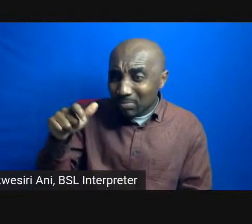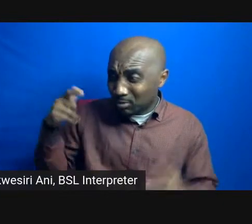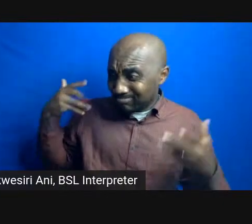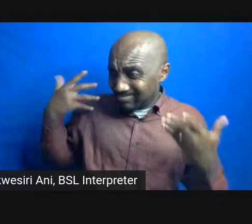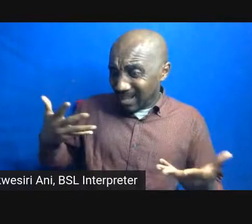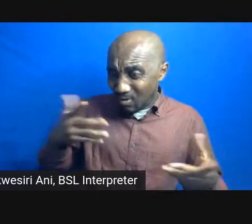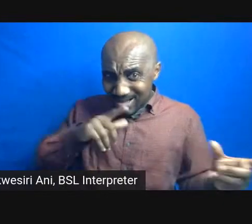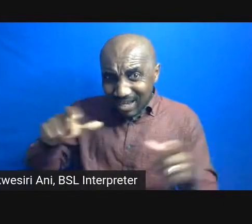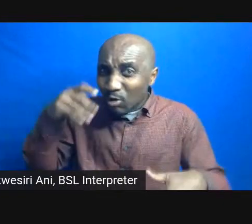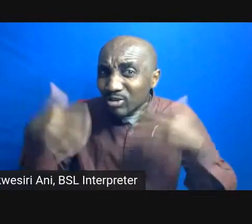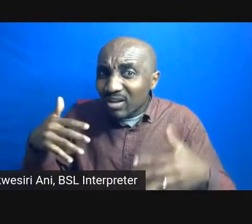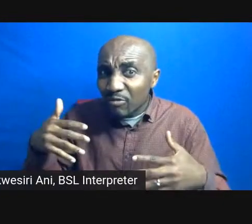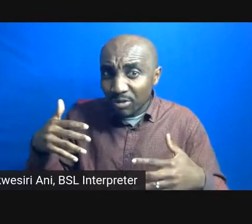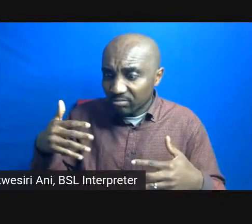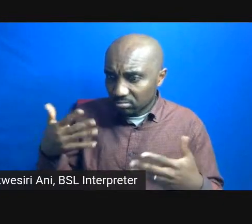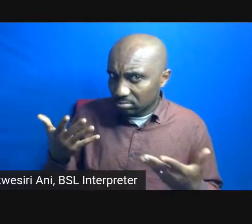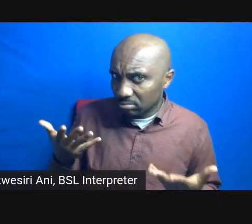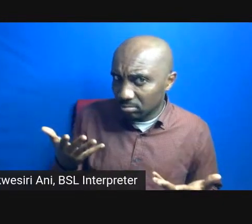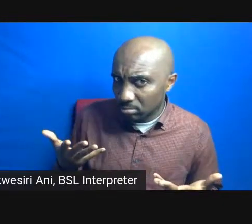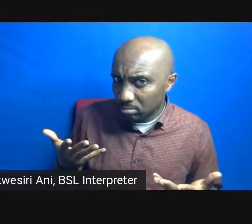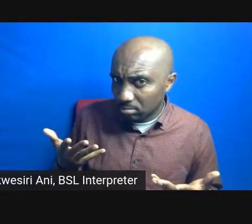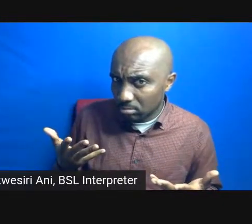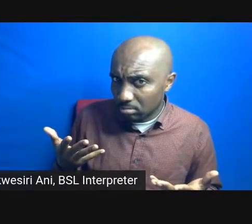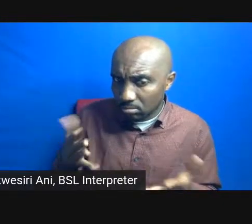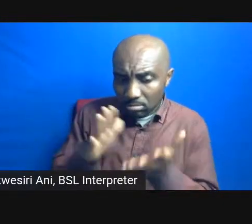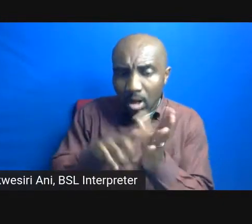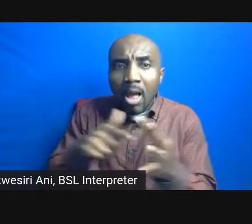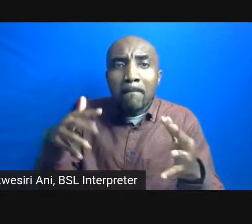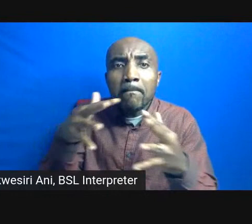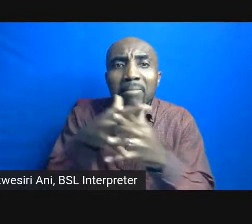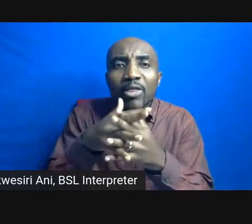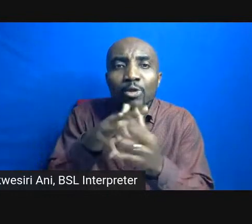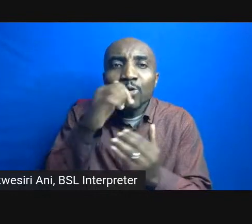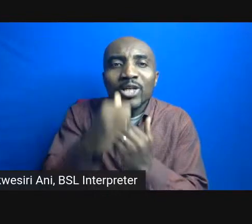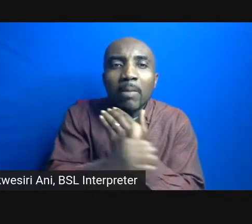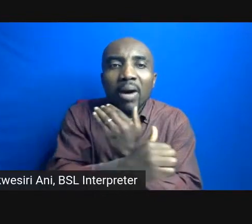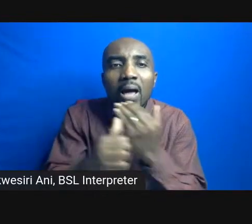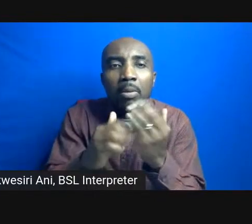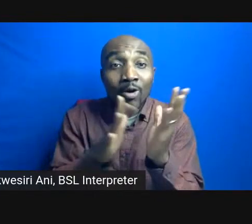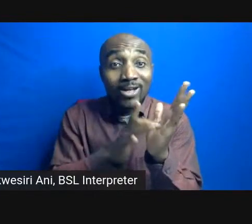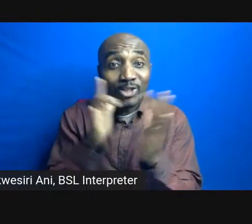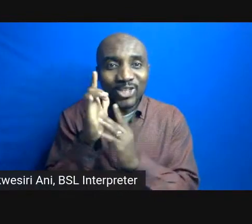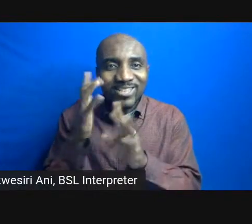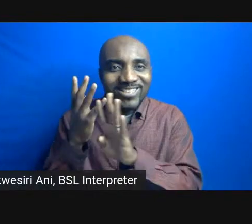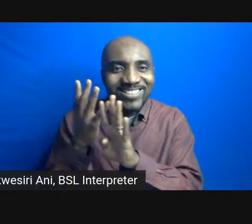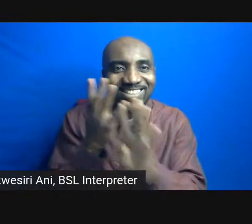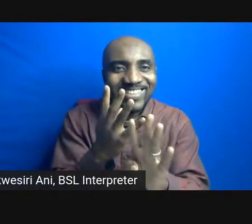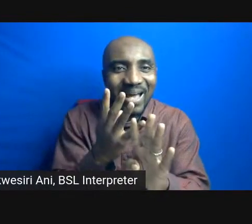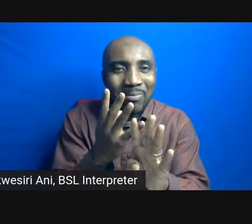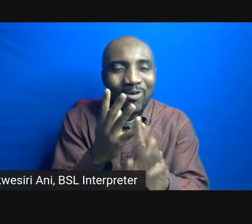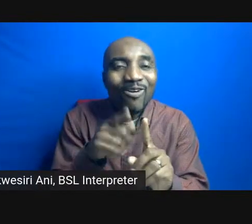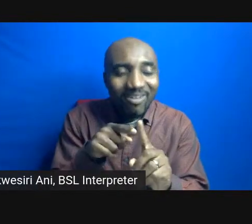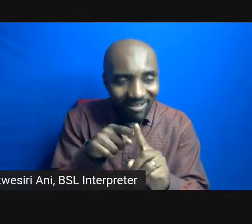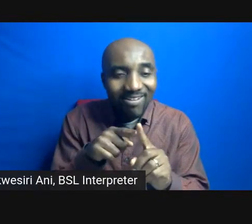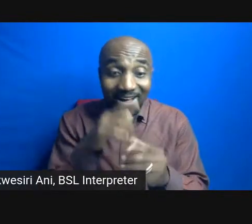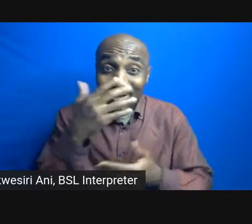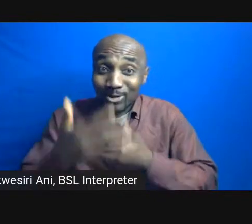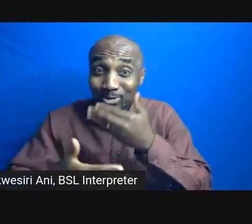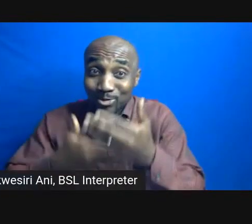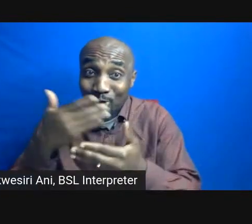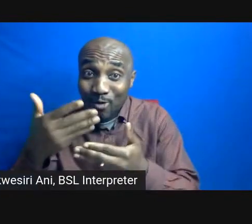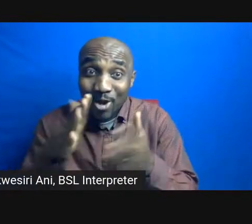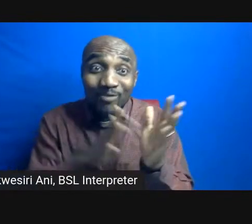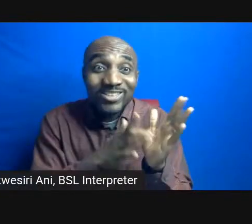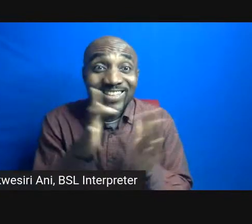day. Matthew, a disciple of Jesus Christ, writes of a story that Jesus told of